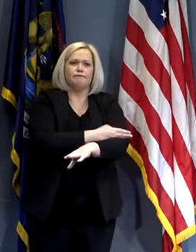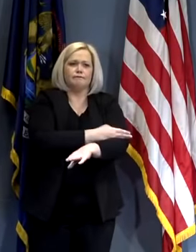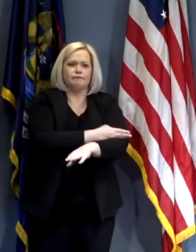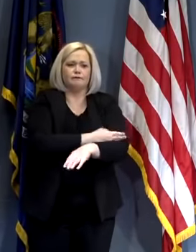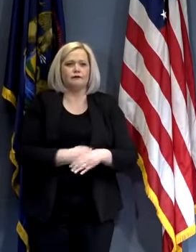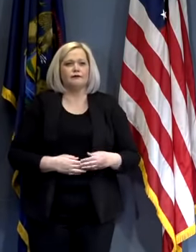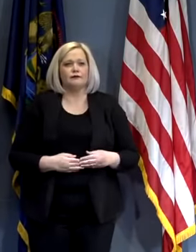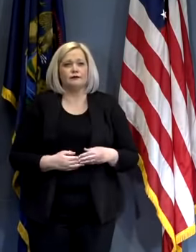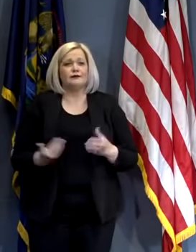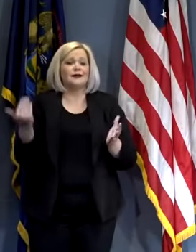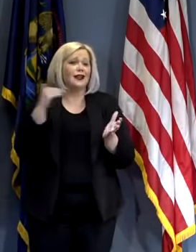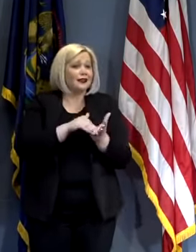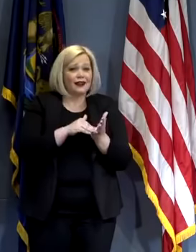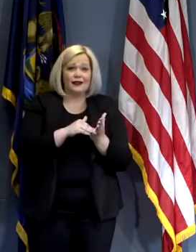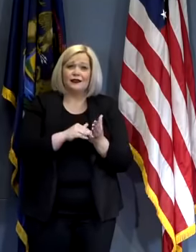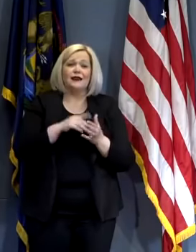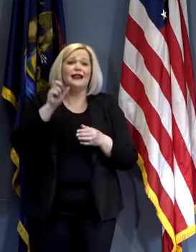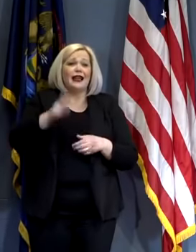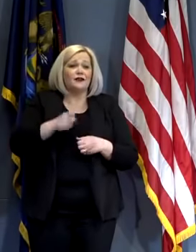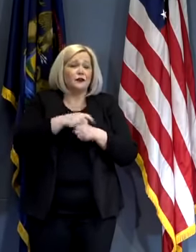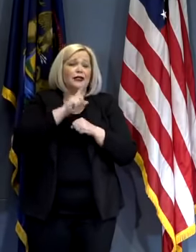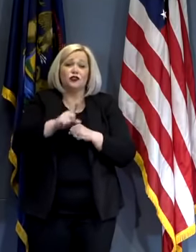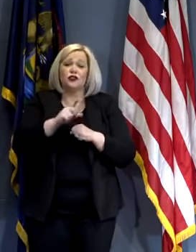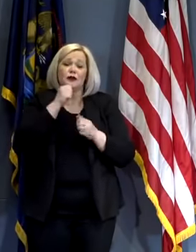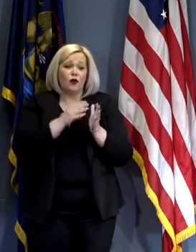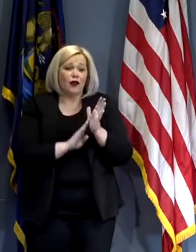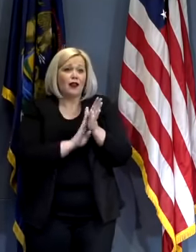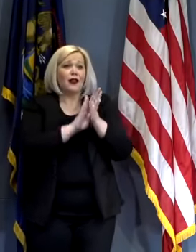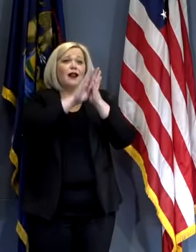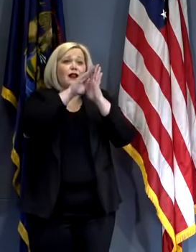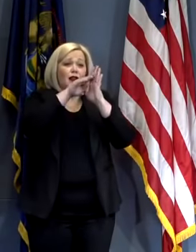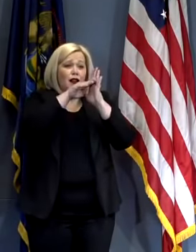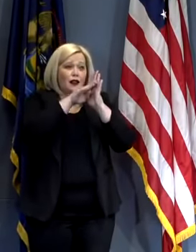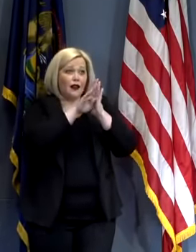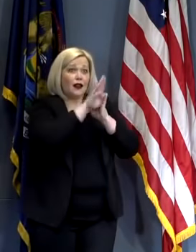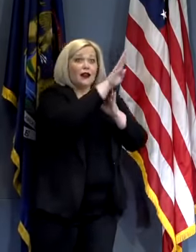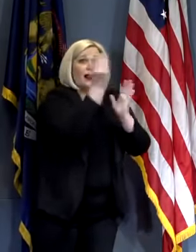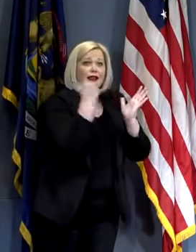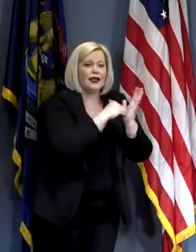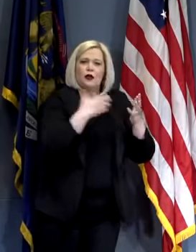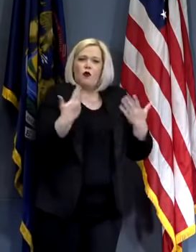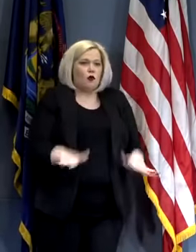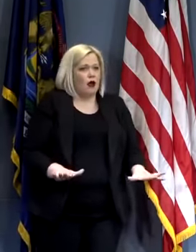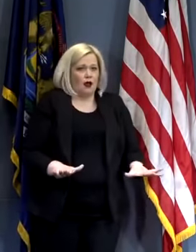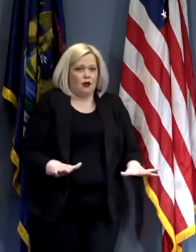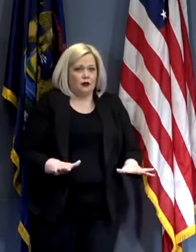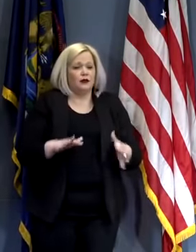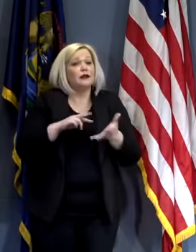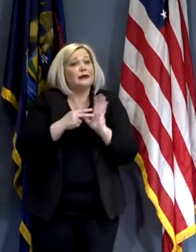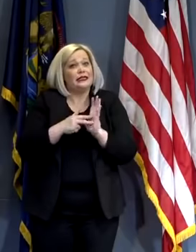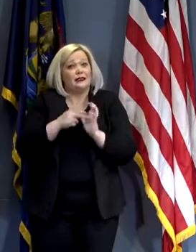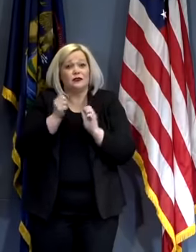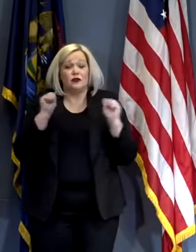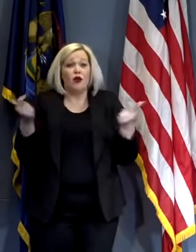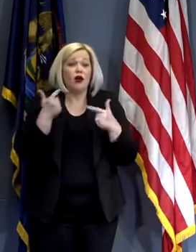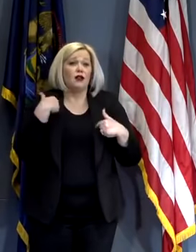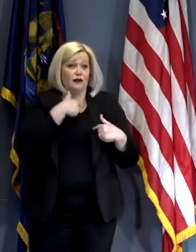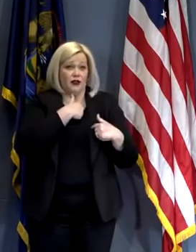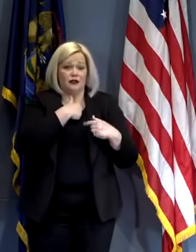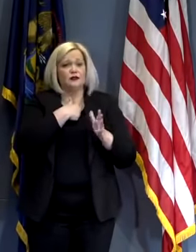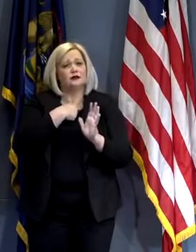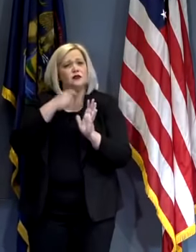do everything we can to avoid a second peak. And I know that means every single one of us, because while we